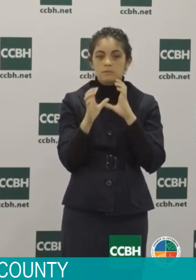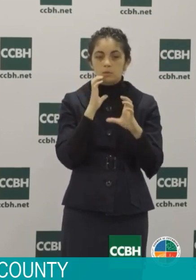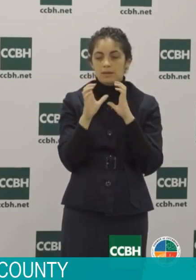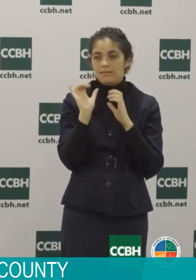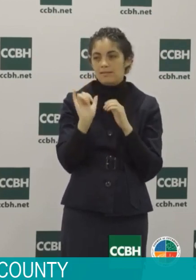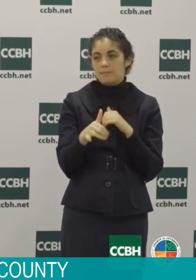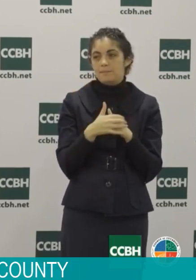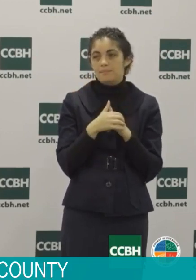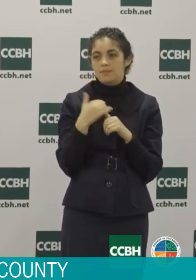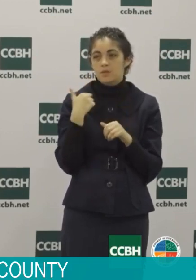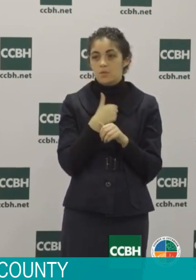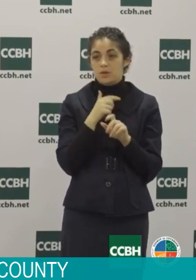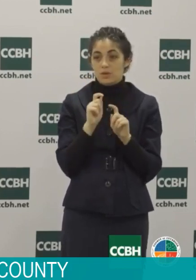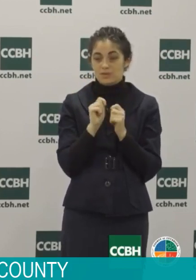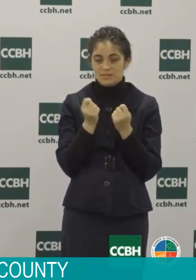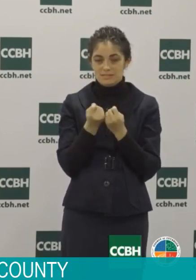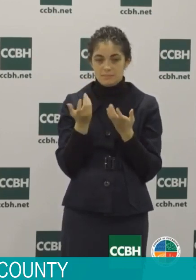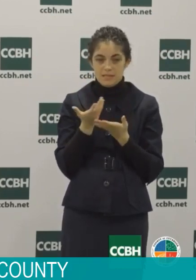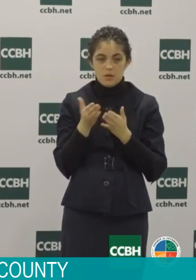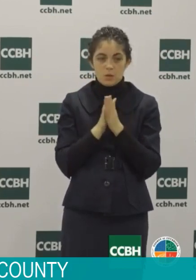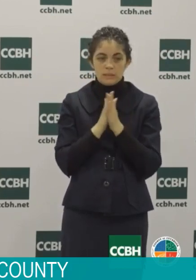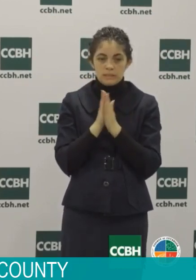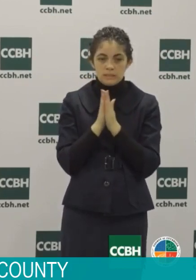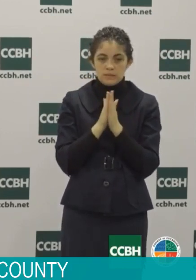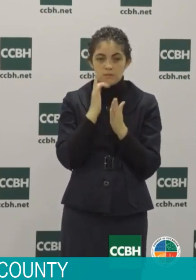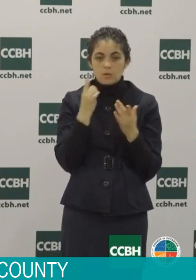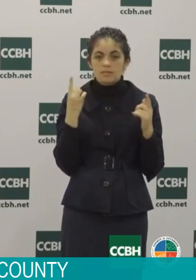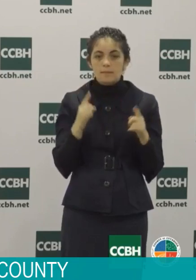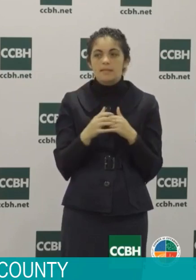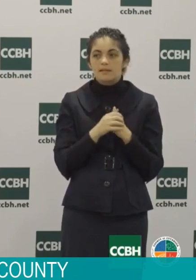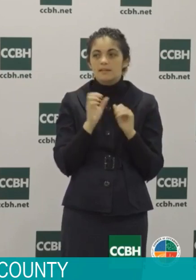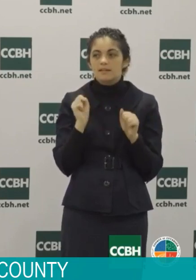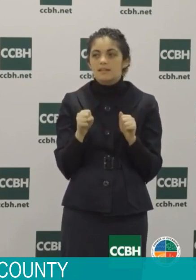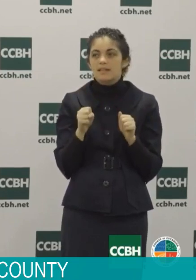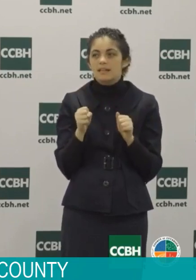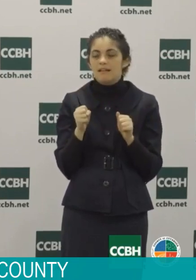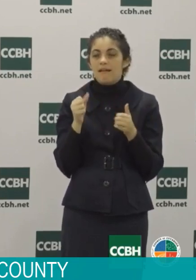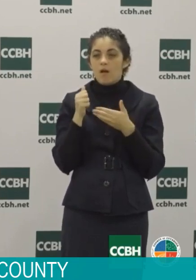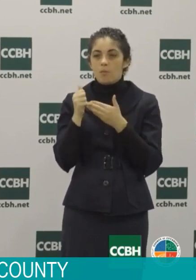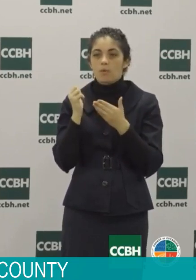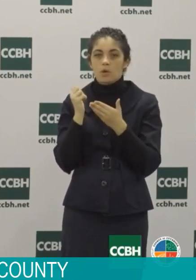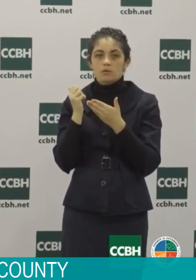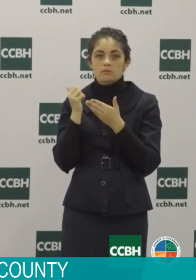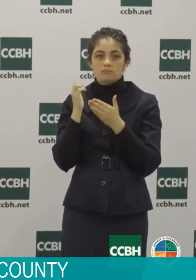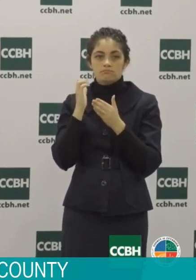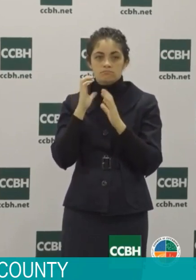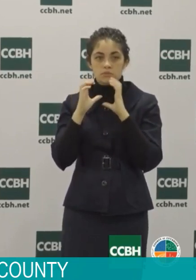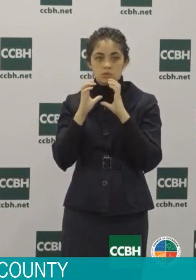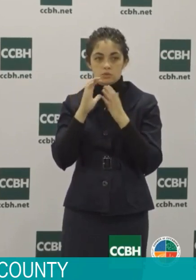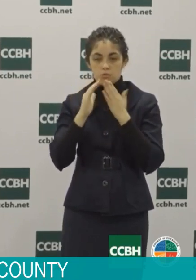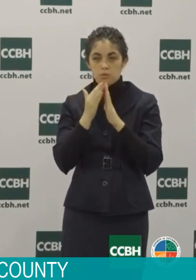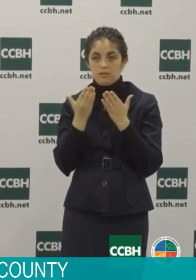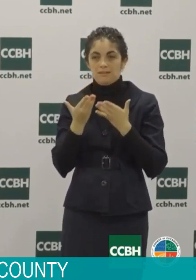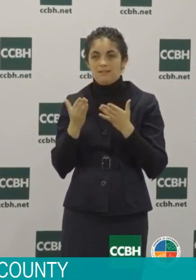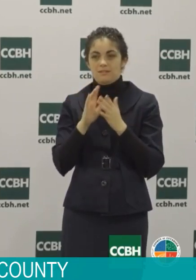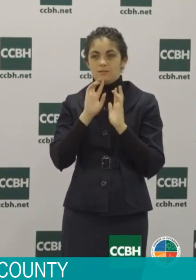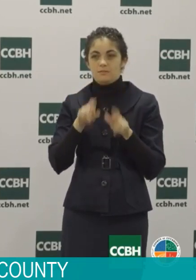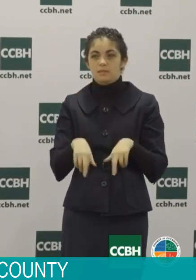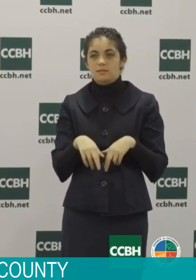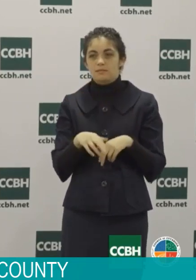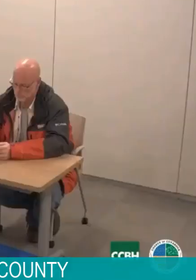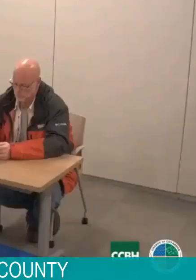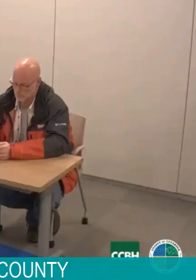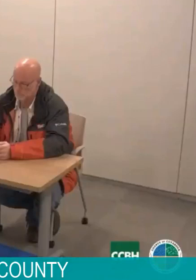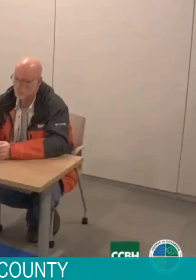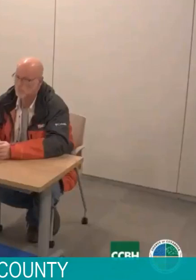because we and our team here are eager for that to happen so we can best serve our community in this response. I had a